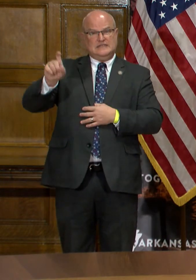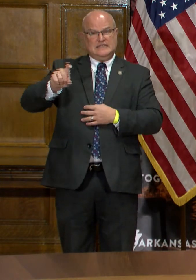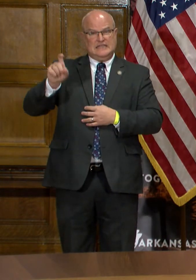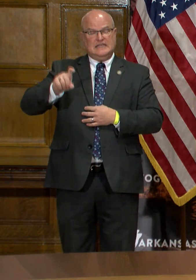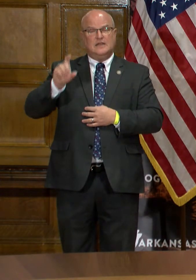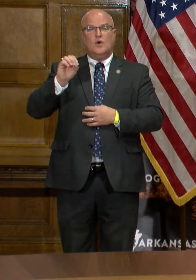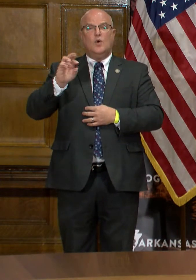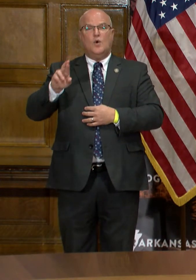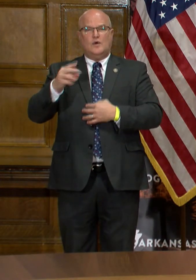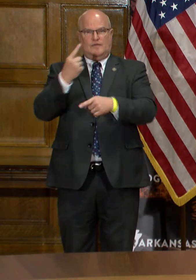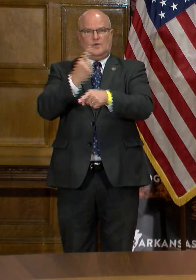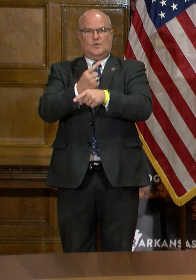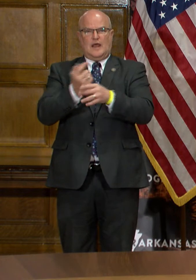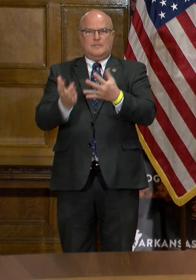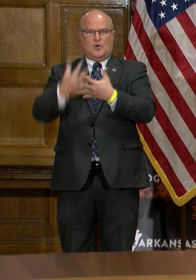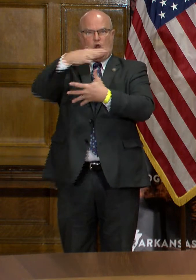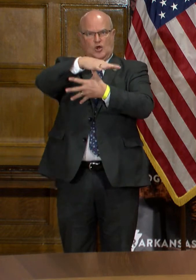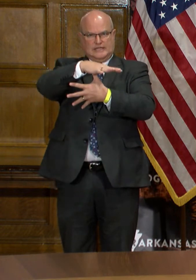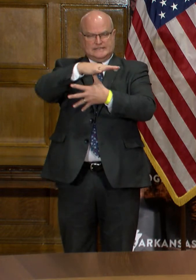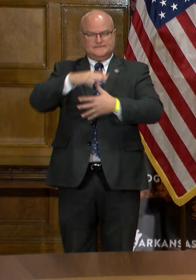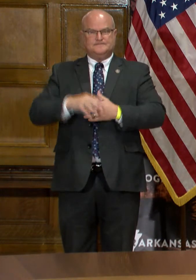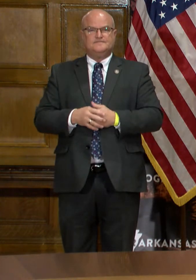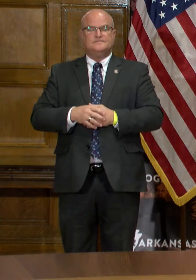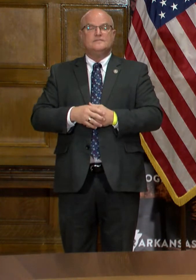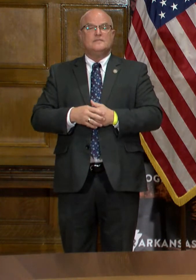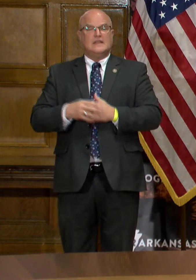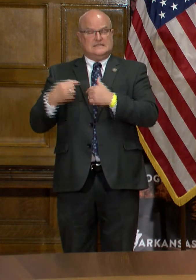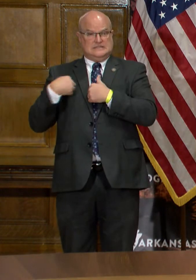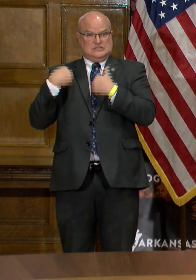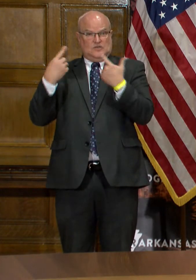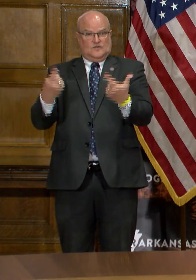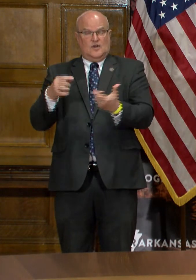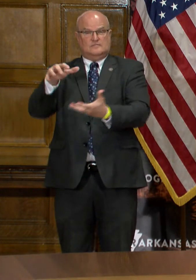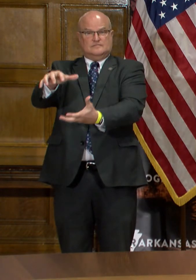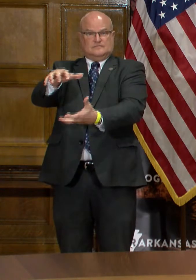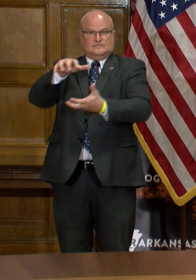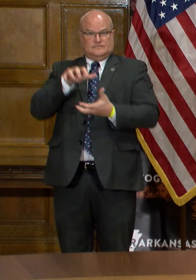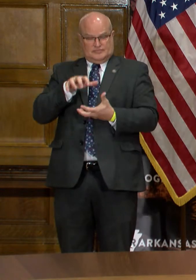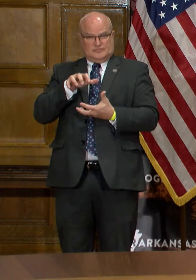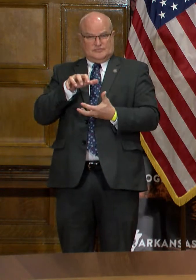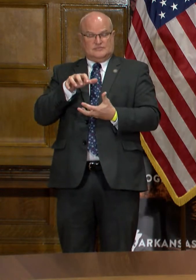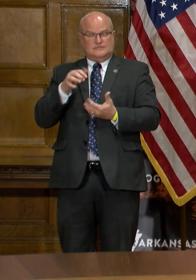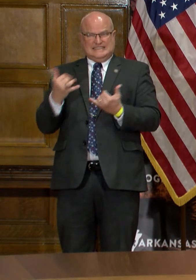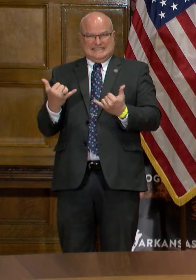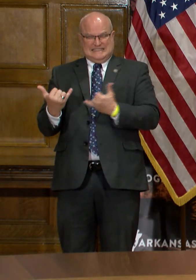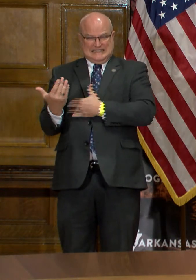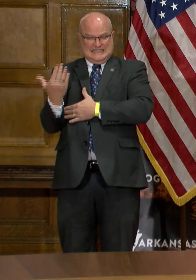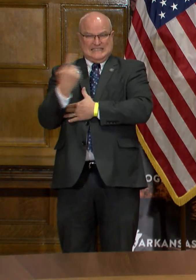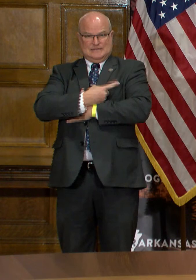need or in the right priority. We have thus far received, as of this morning,